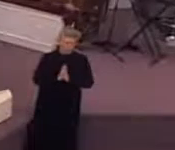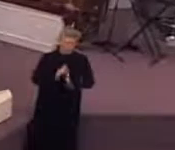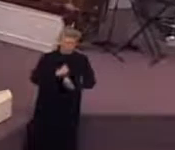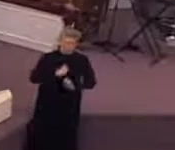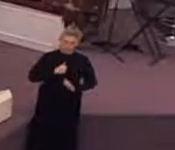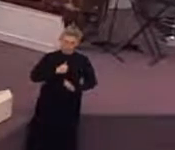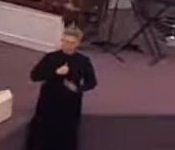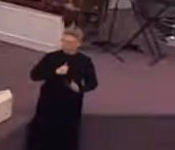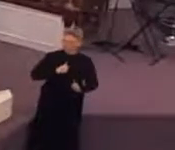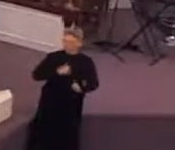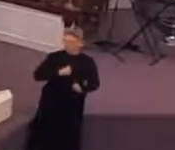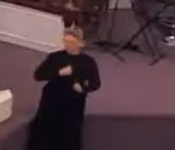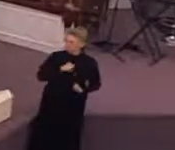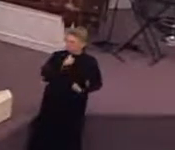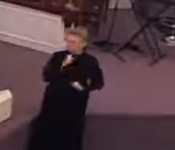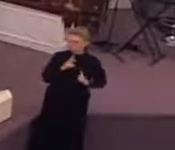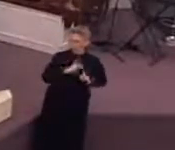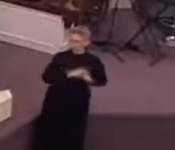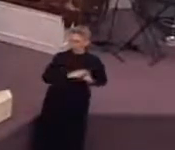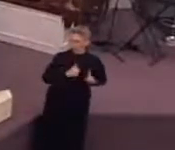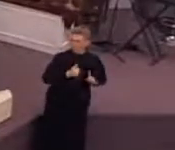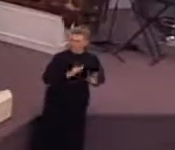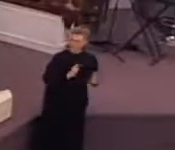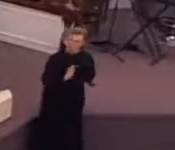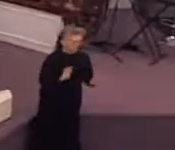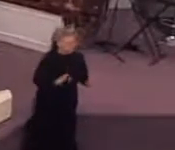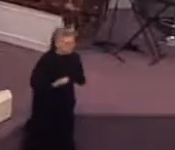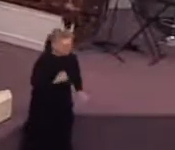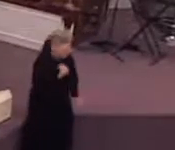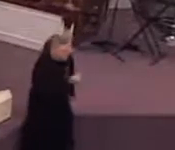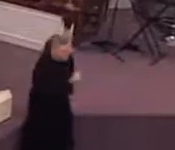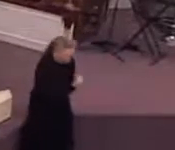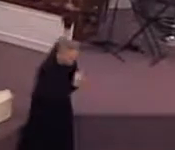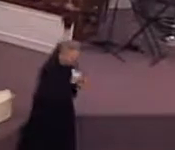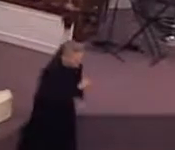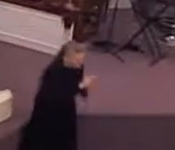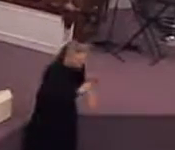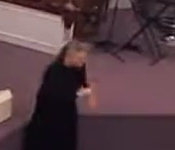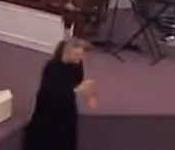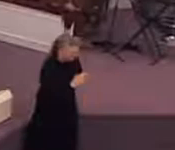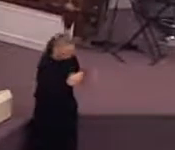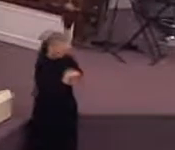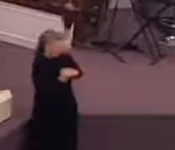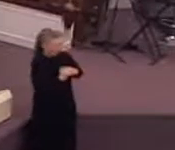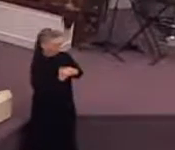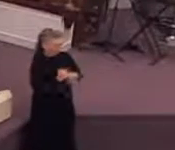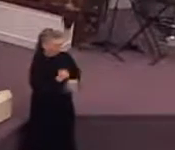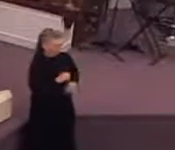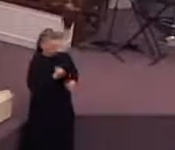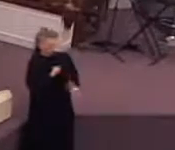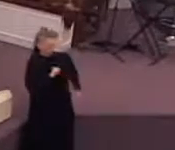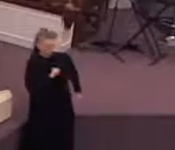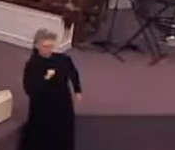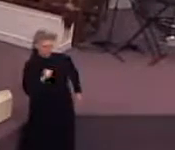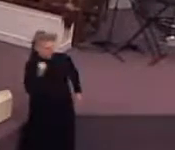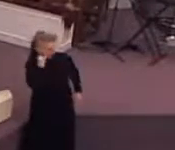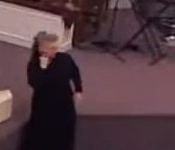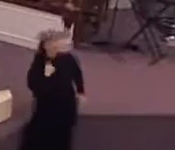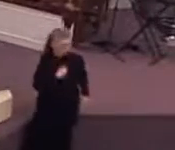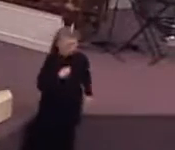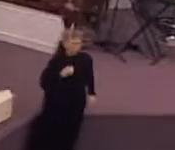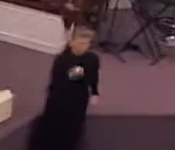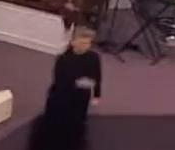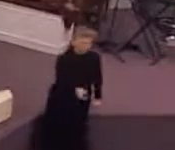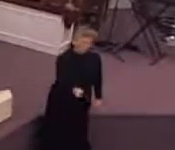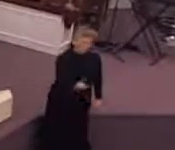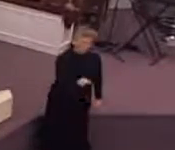Sorry, don't apply to me. Yes, it does, when the Holy Ghost calls and beckons. And if we're beyond